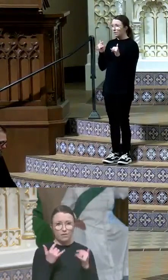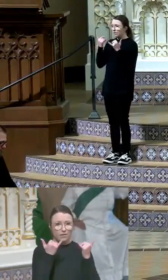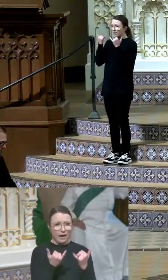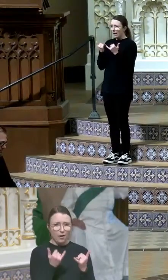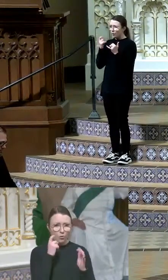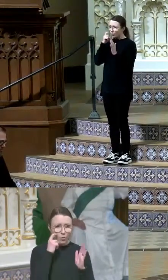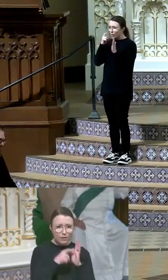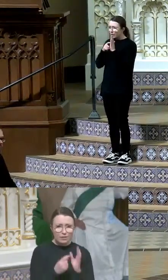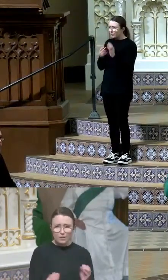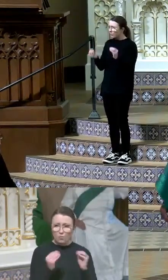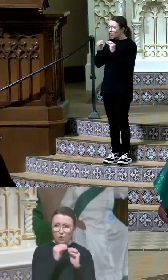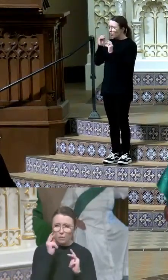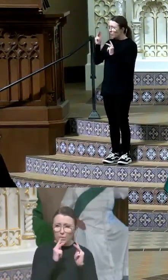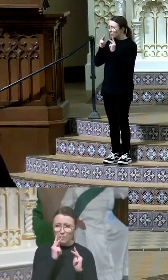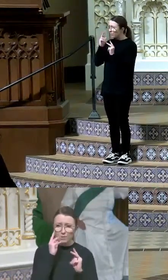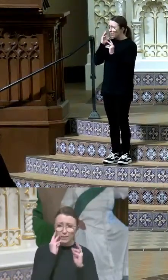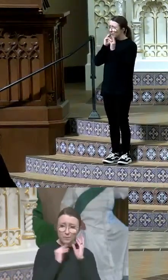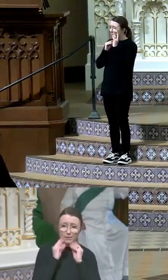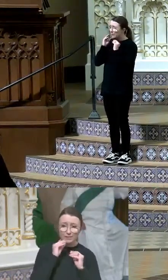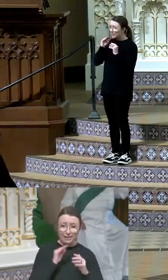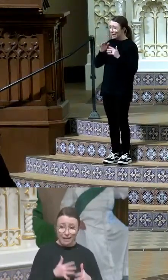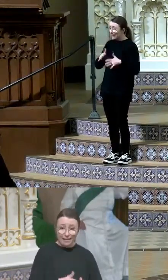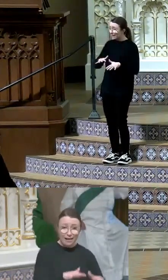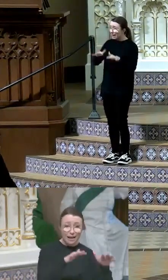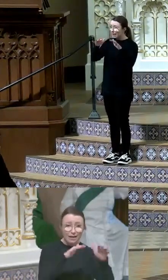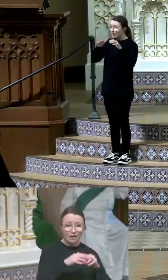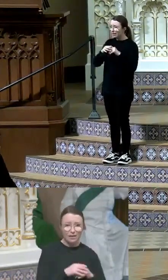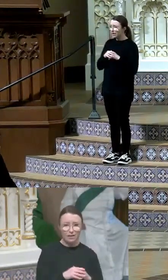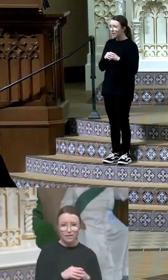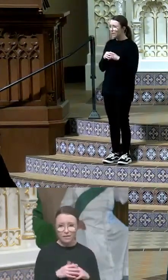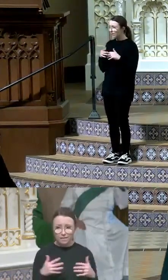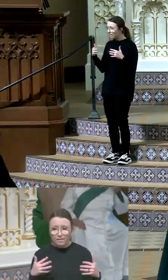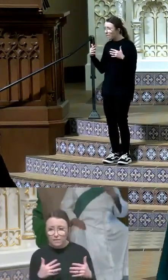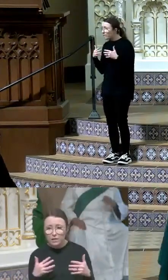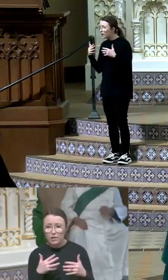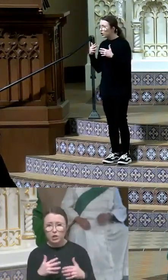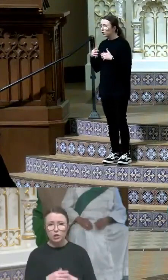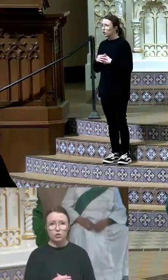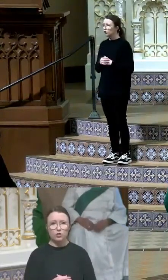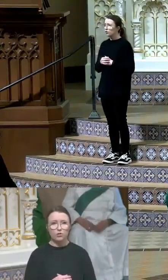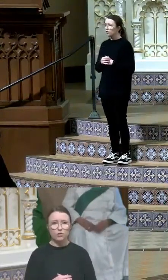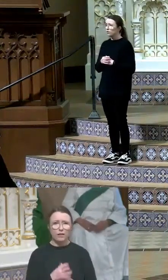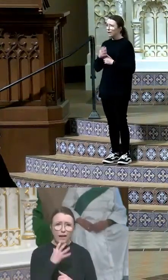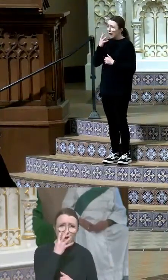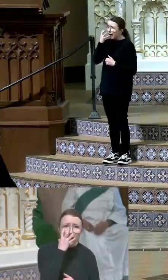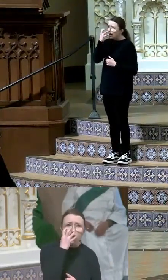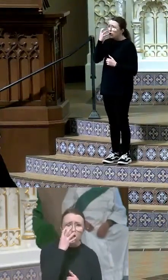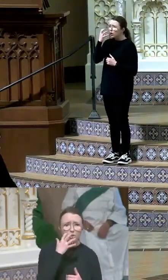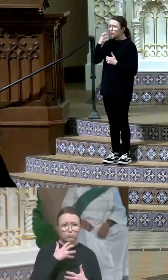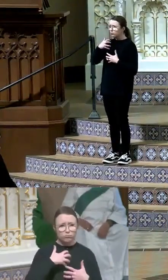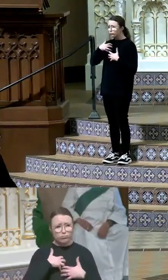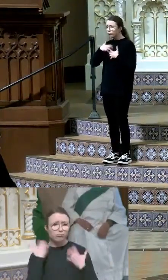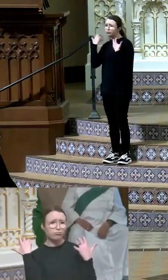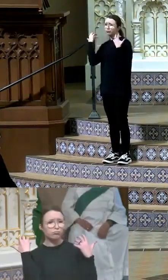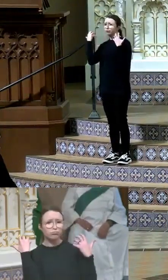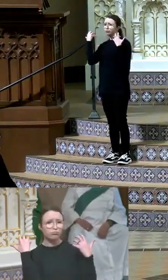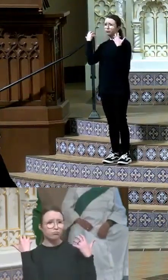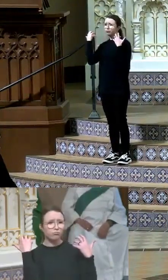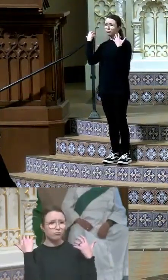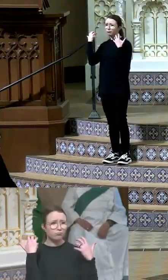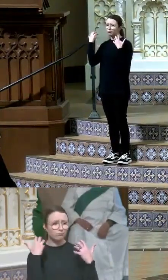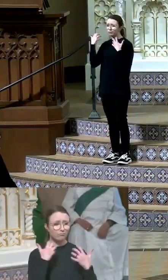anxiety, of fear, and of anger that has turned and toxified